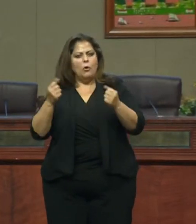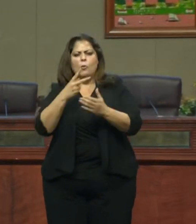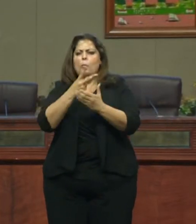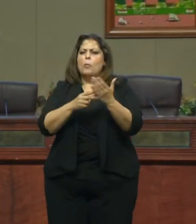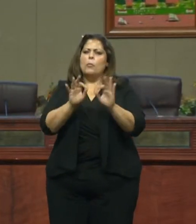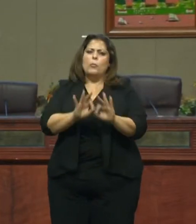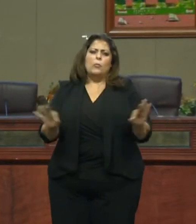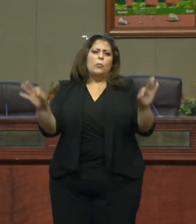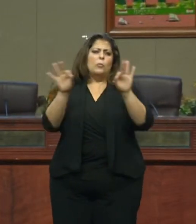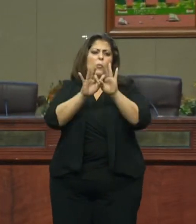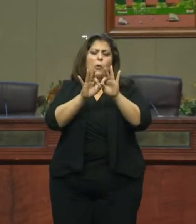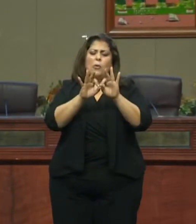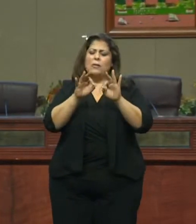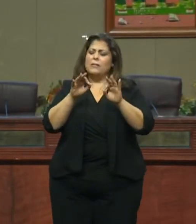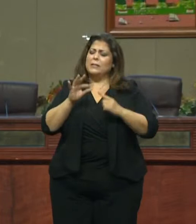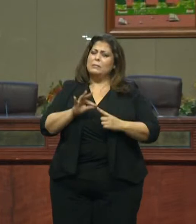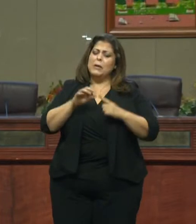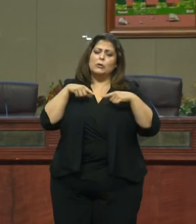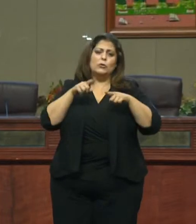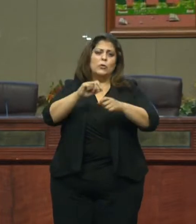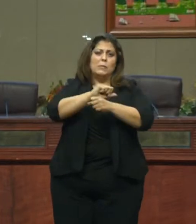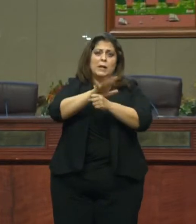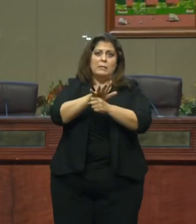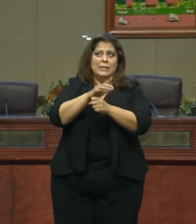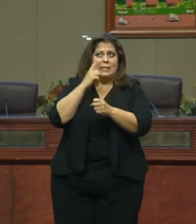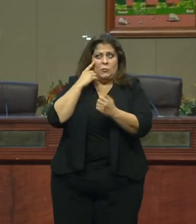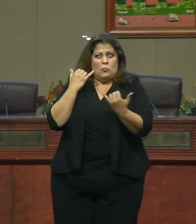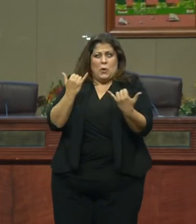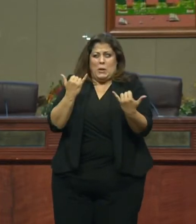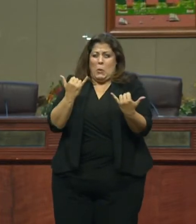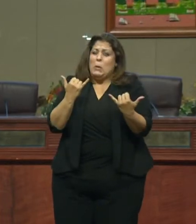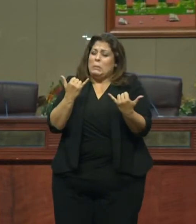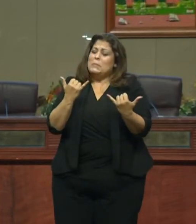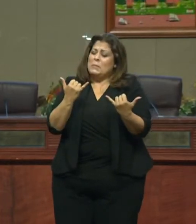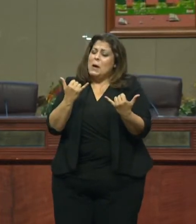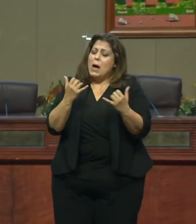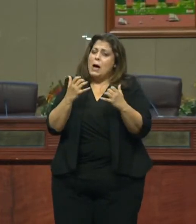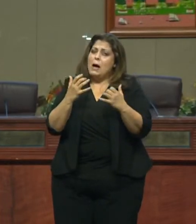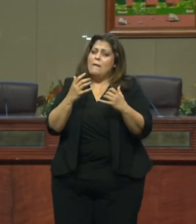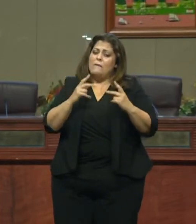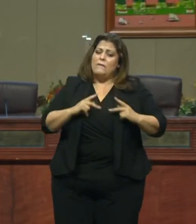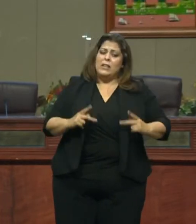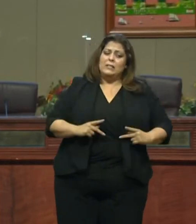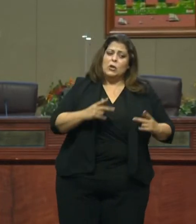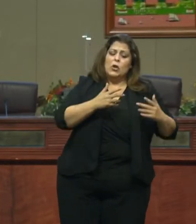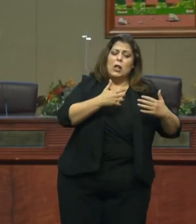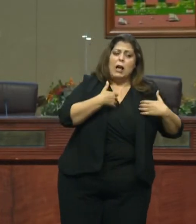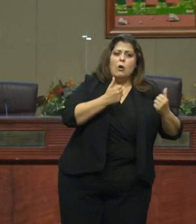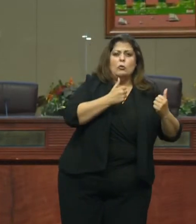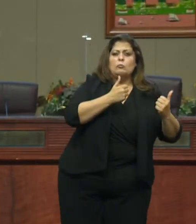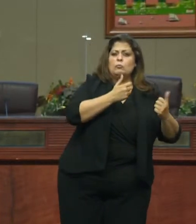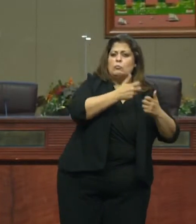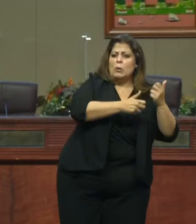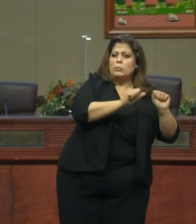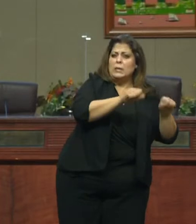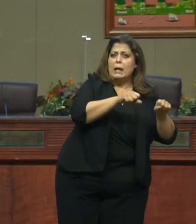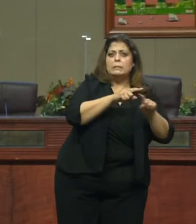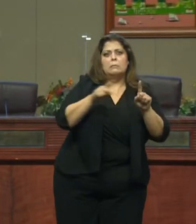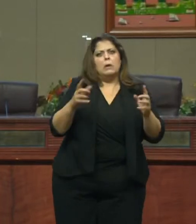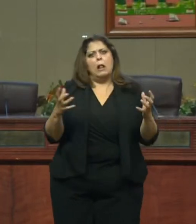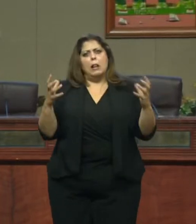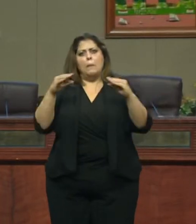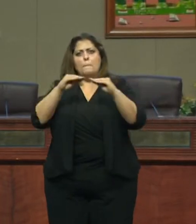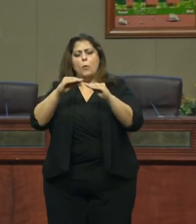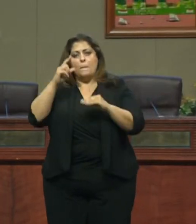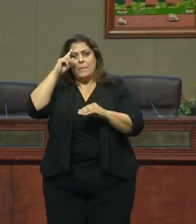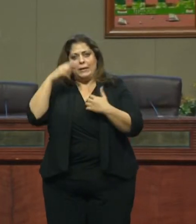many or more issues related to mental health right now as there are with the physical health. If you need to talk to somebody,